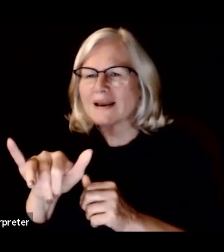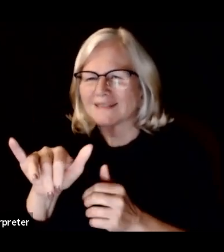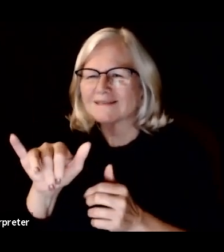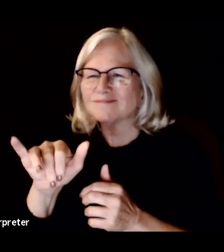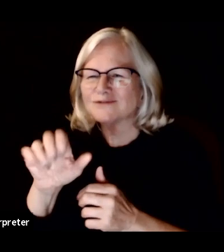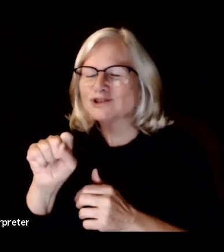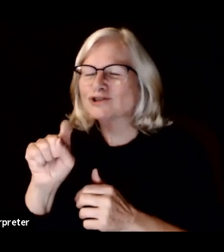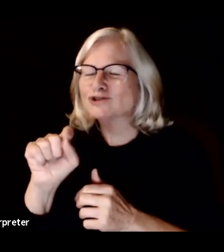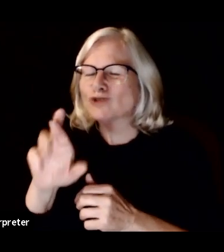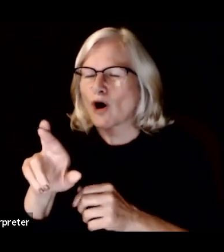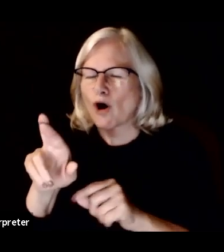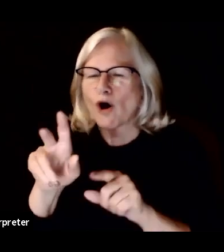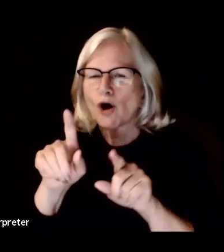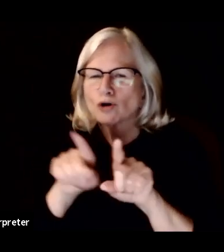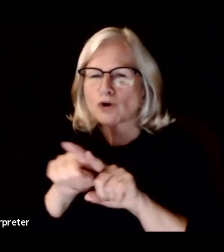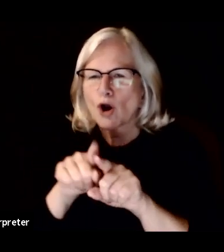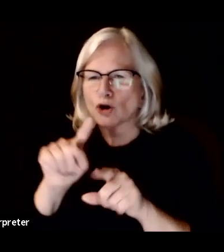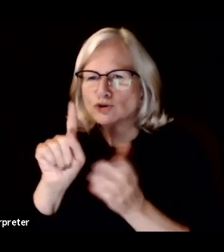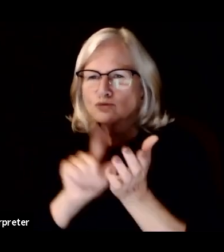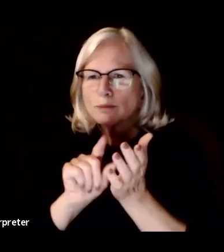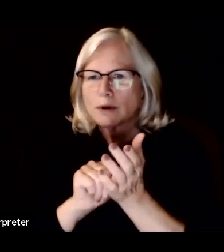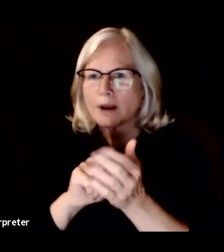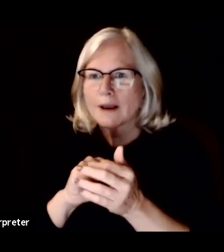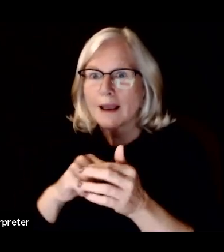Whoa, I wasn't ready. Thanks.